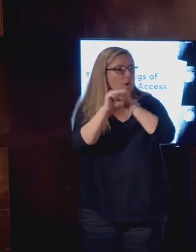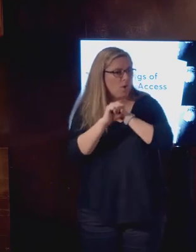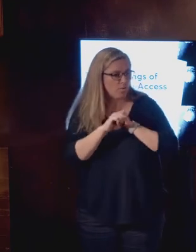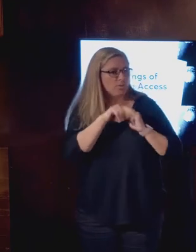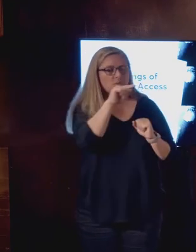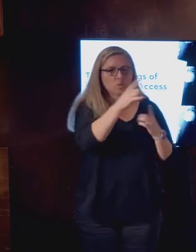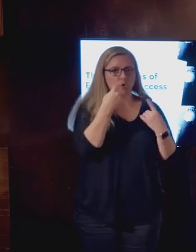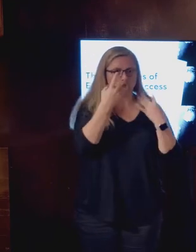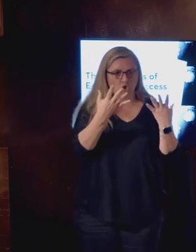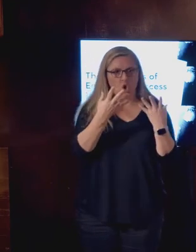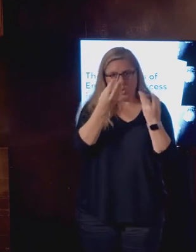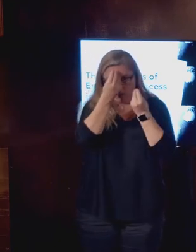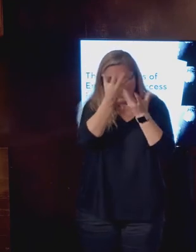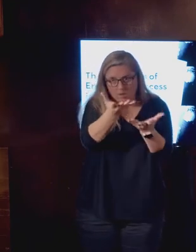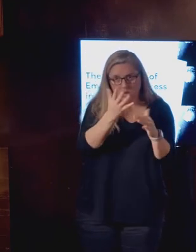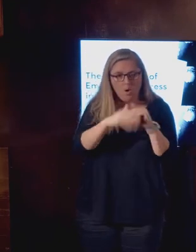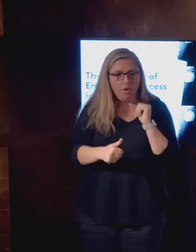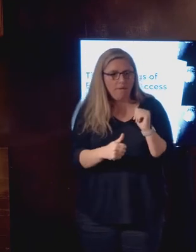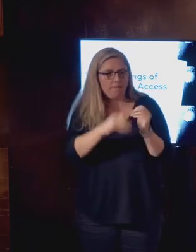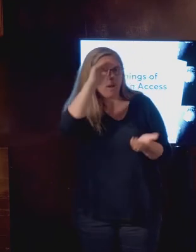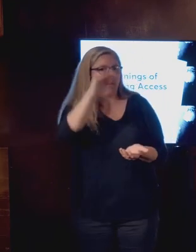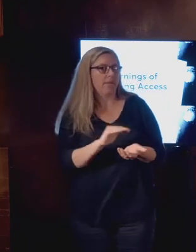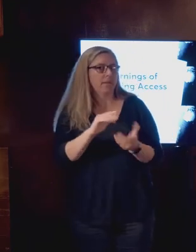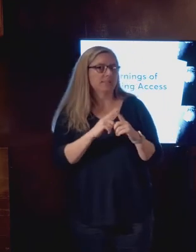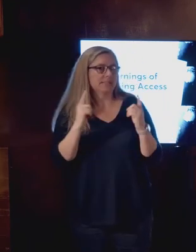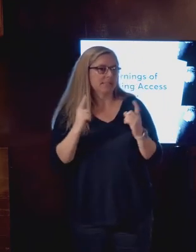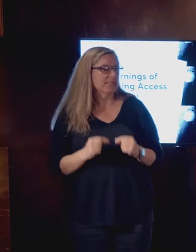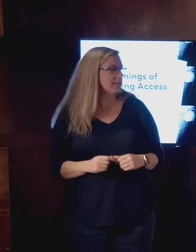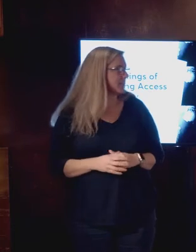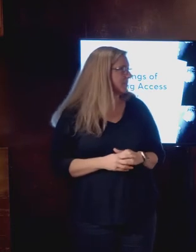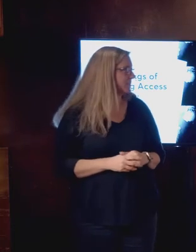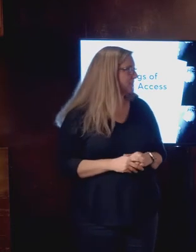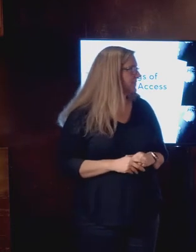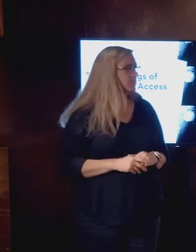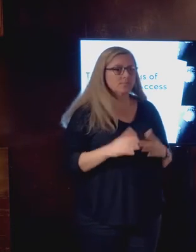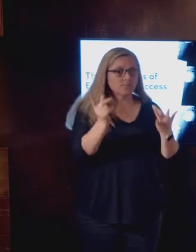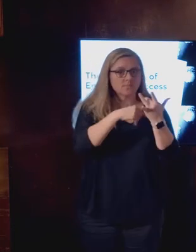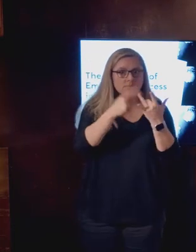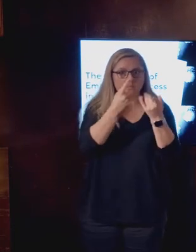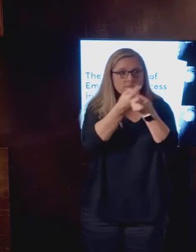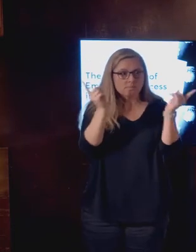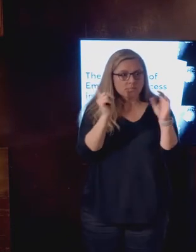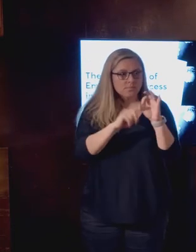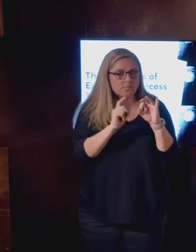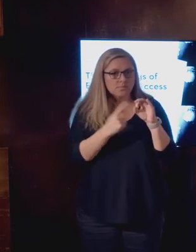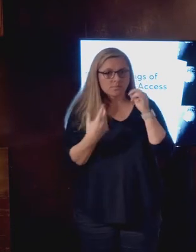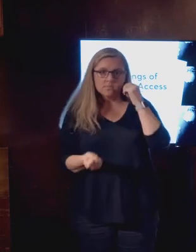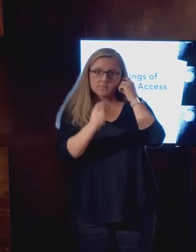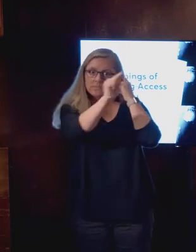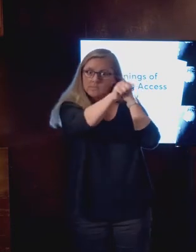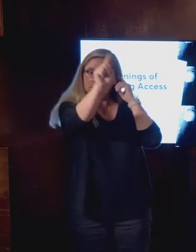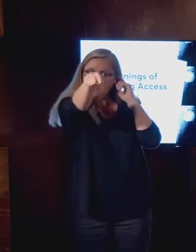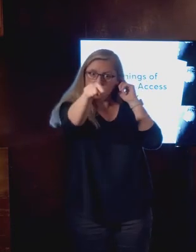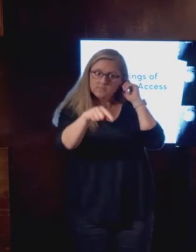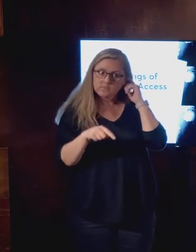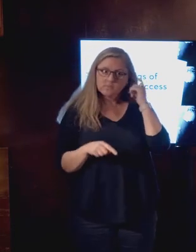your audience, let them know about these discounts as well. Yeah. Mm. Yeah. Thank you. That's right. Any other questions? One here